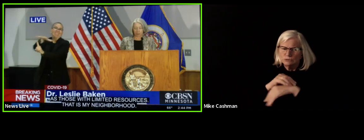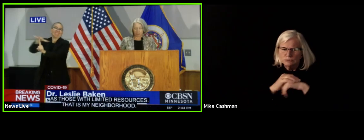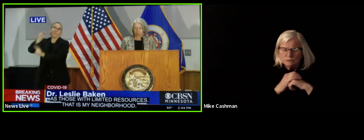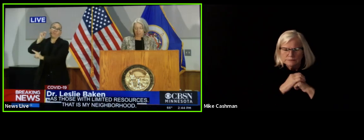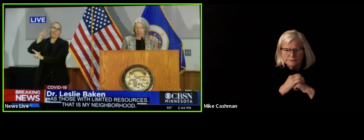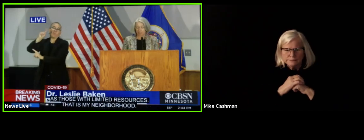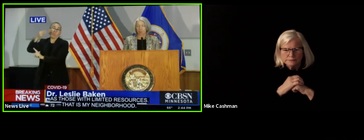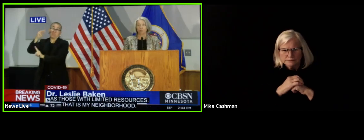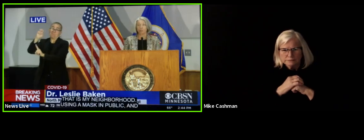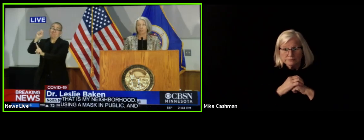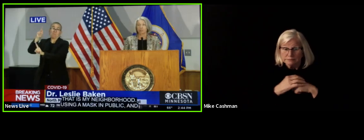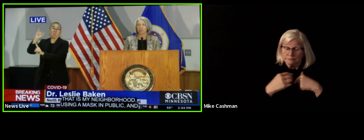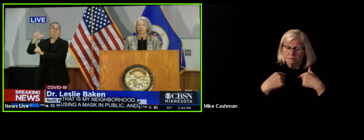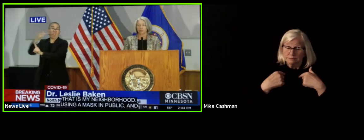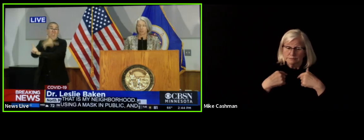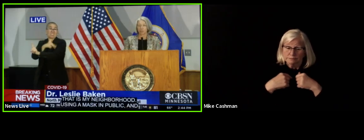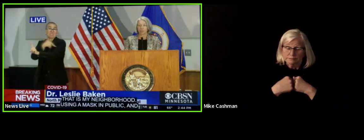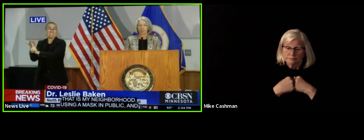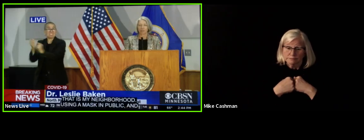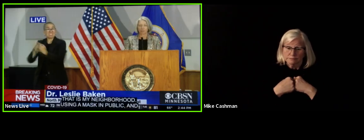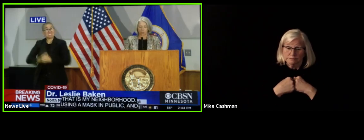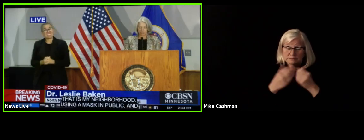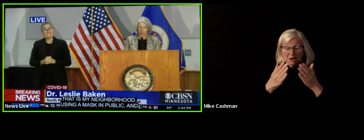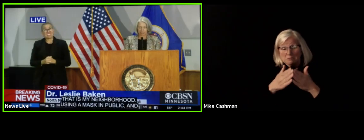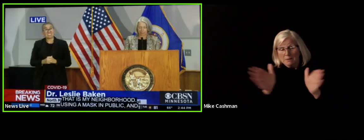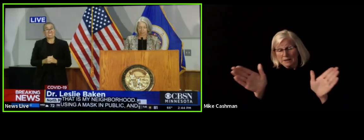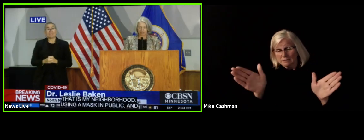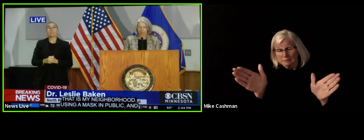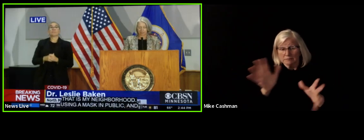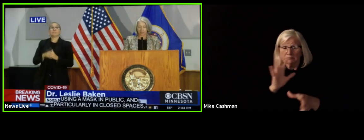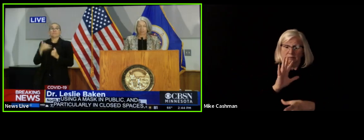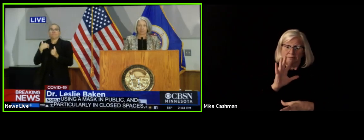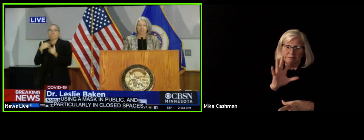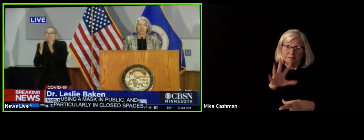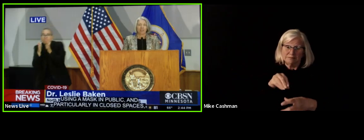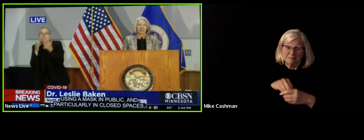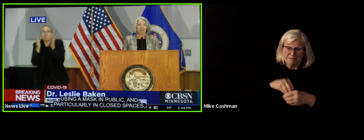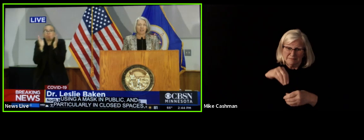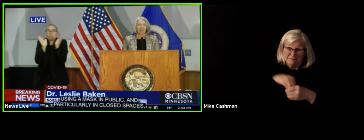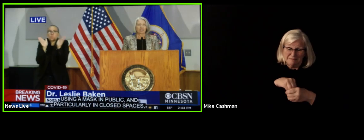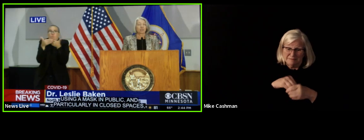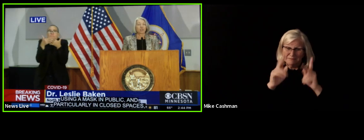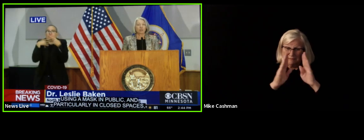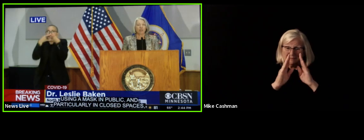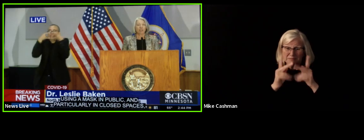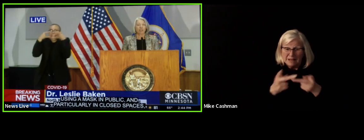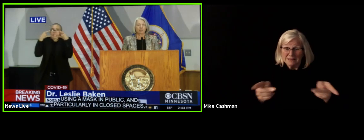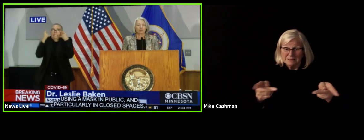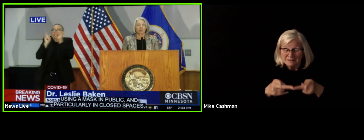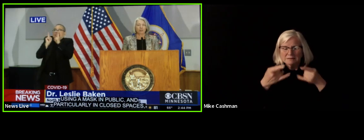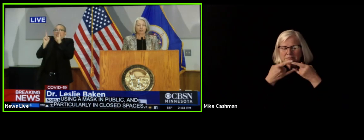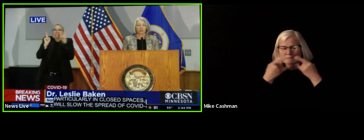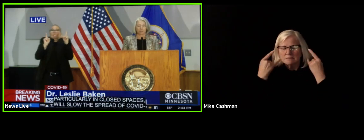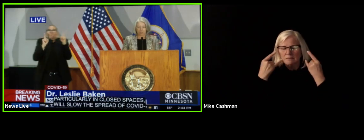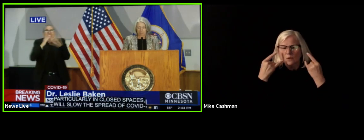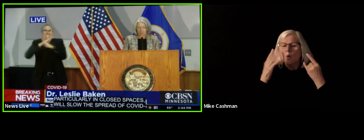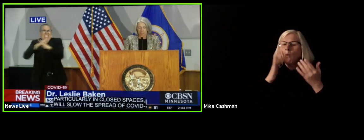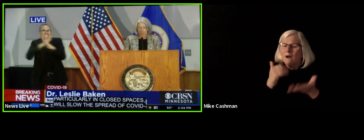closed spaces, will slow the spread of COVID-19. As Commissioner Malcolm referred